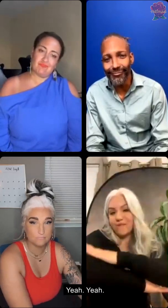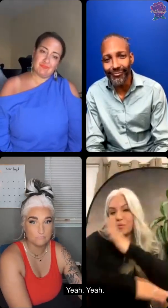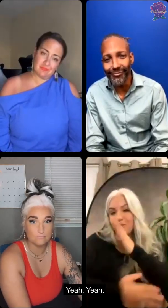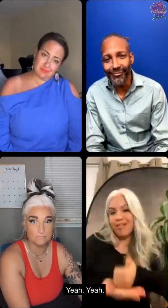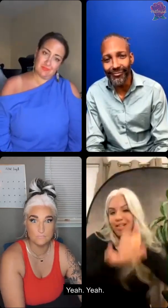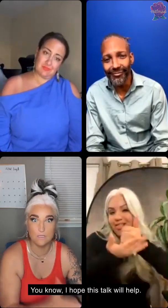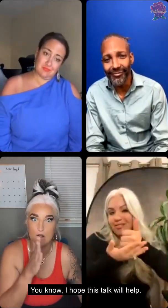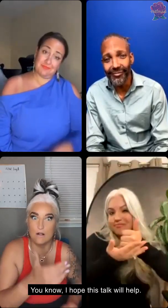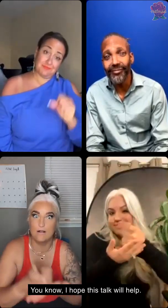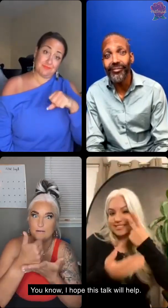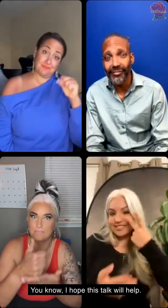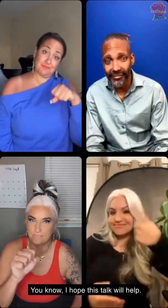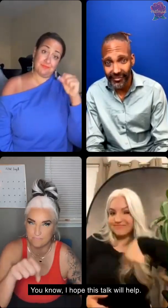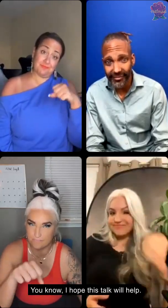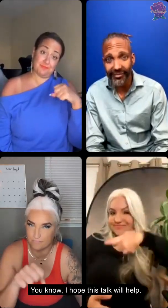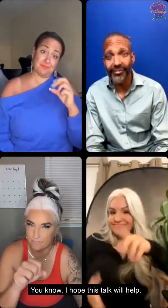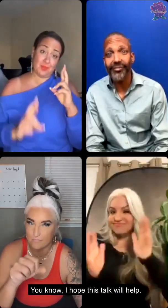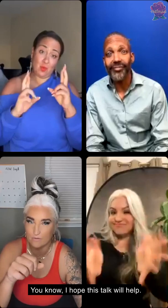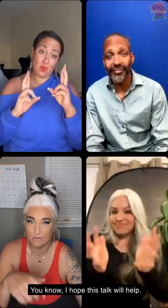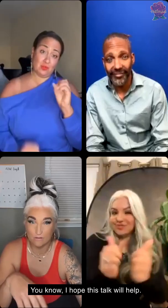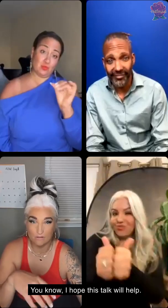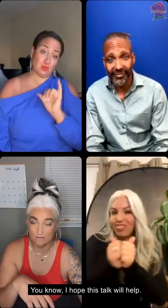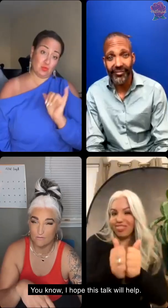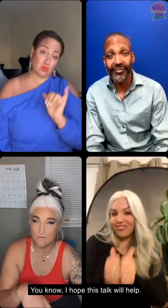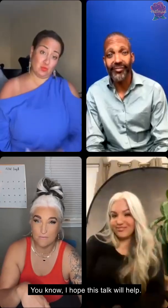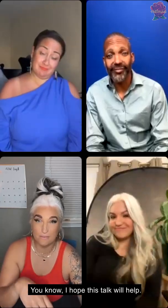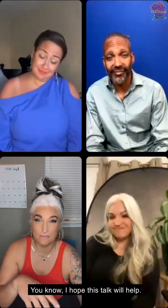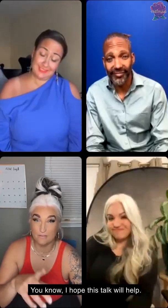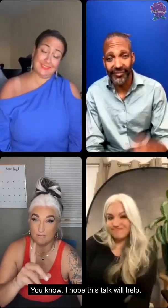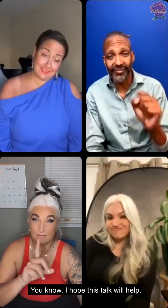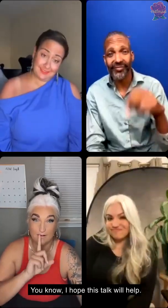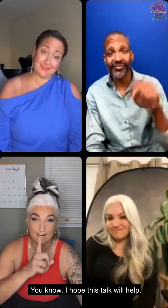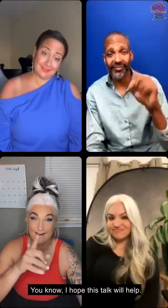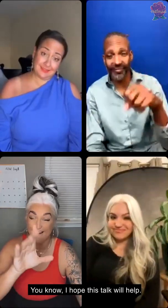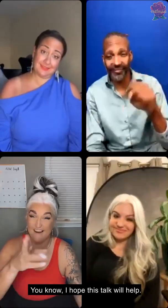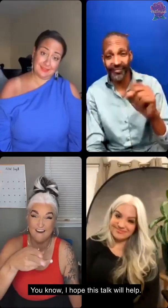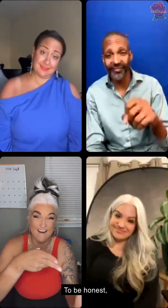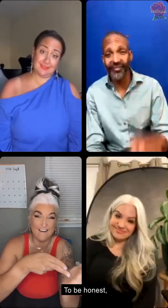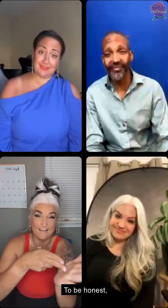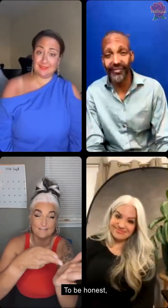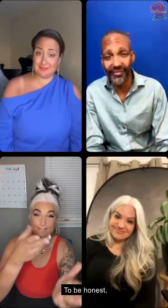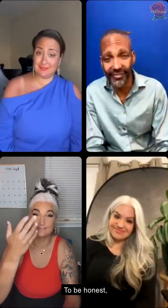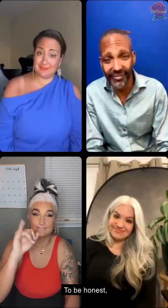platform will help. Yeah, yeah. I hope this talk will help.